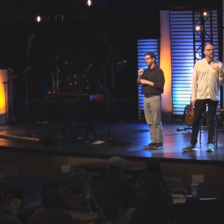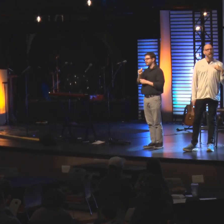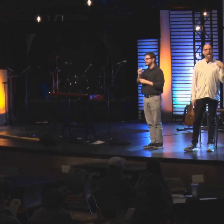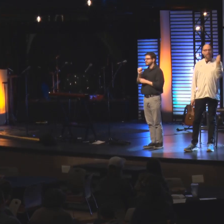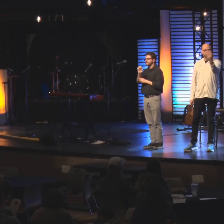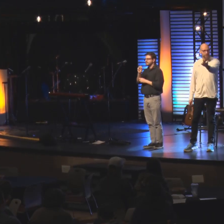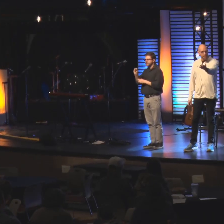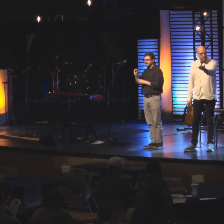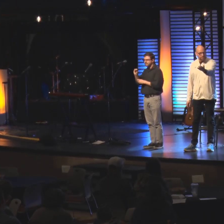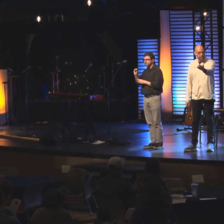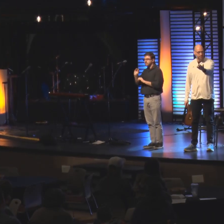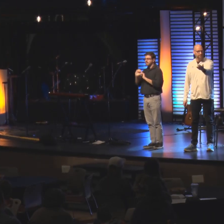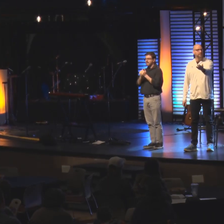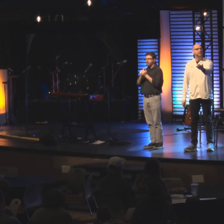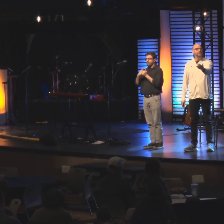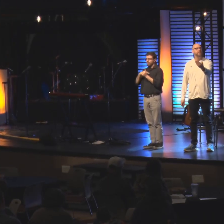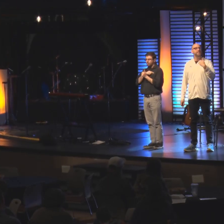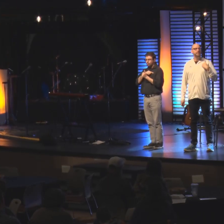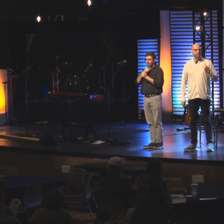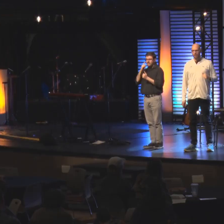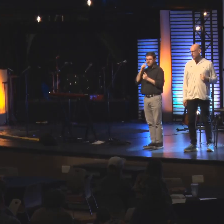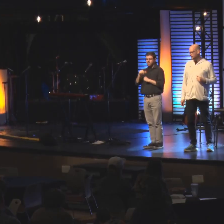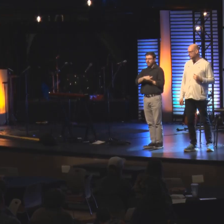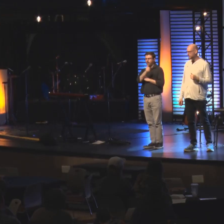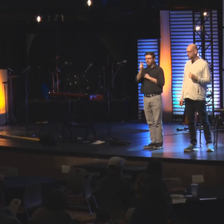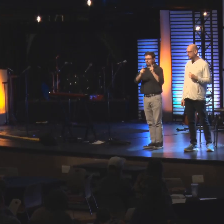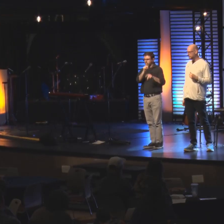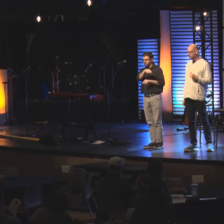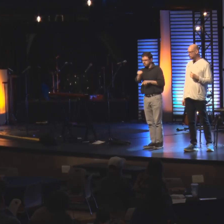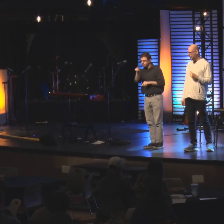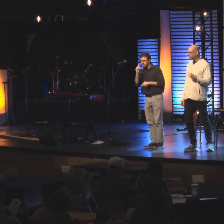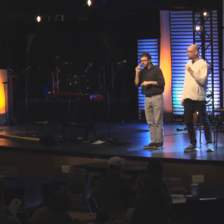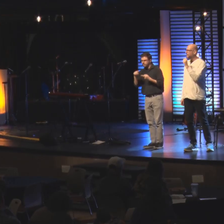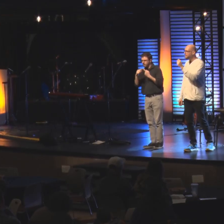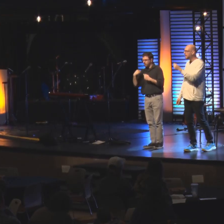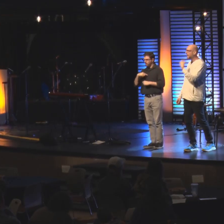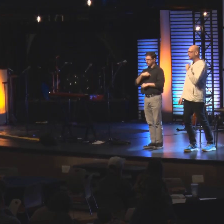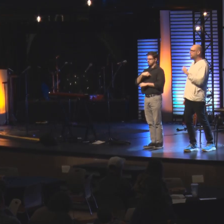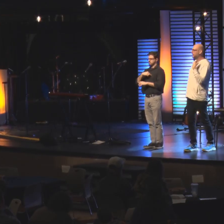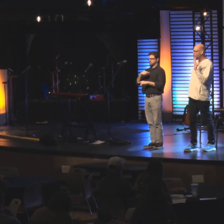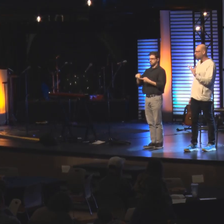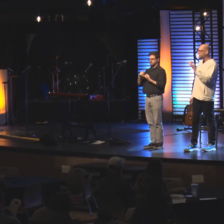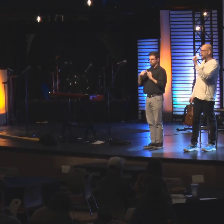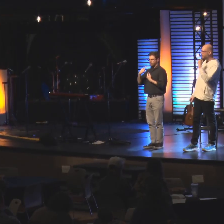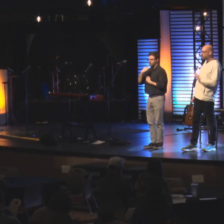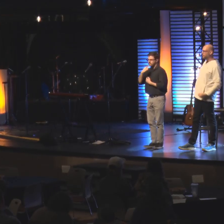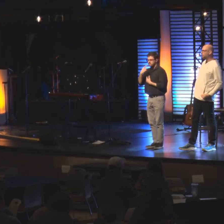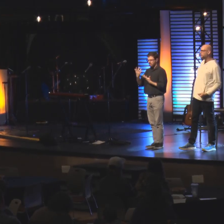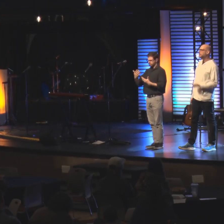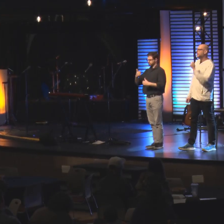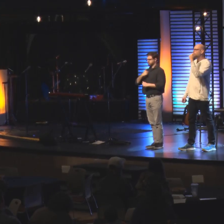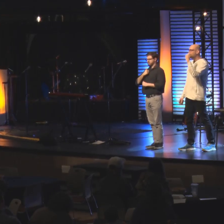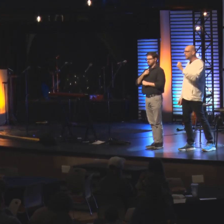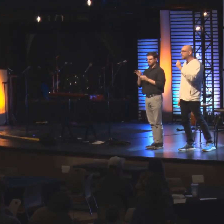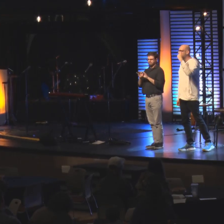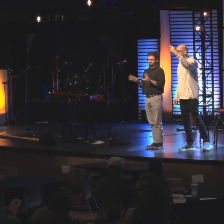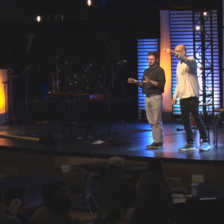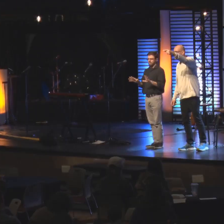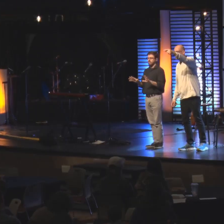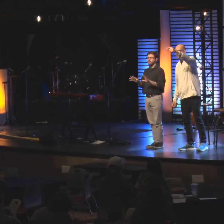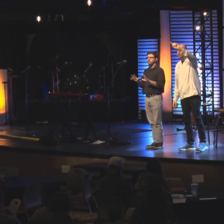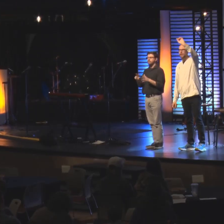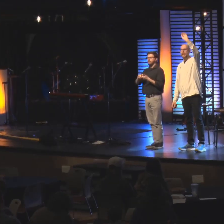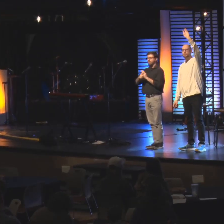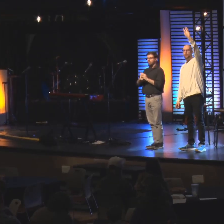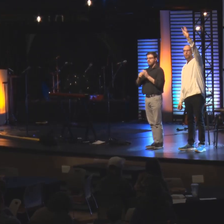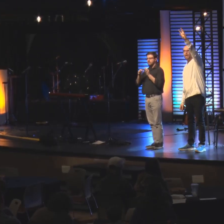think other people think about us. Right? When we say, I'm not worthy, I don't feel worthy, we're making a